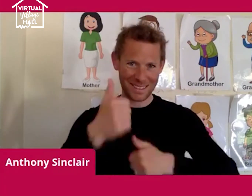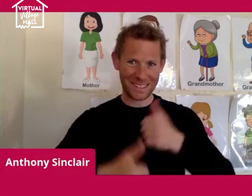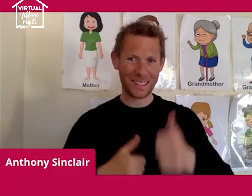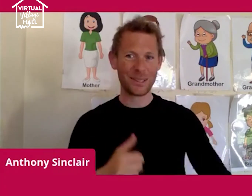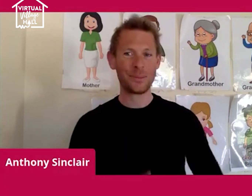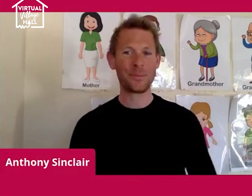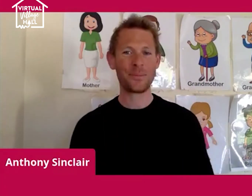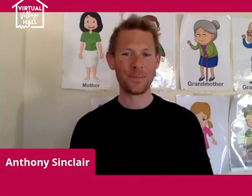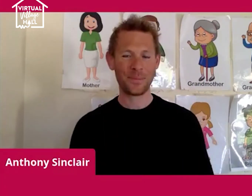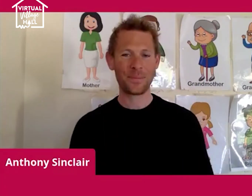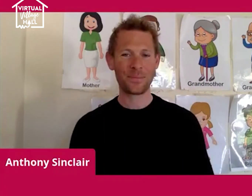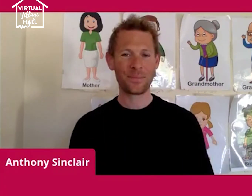Great. Well done.